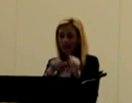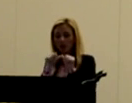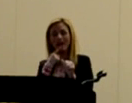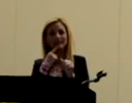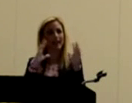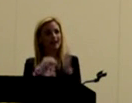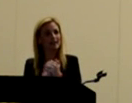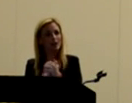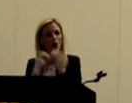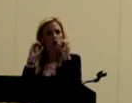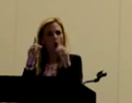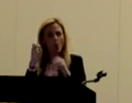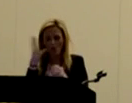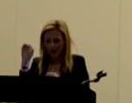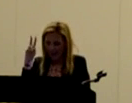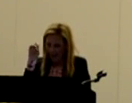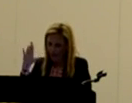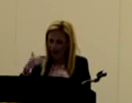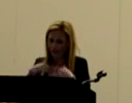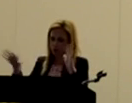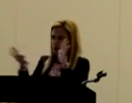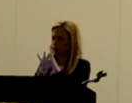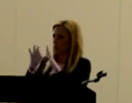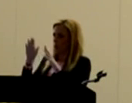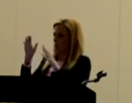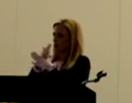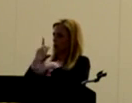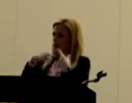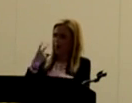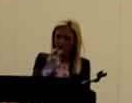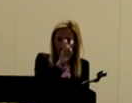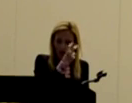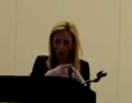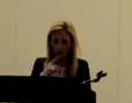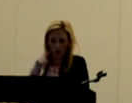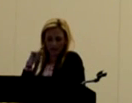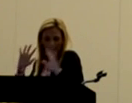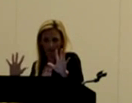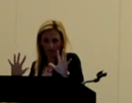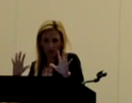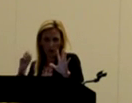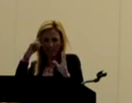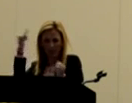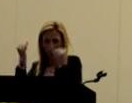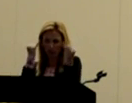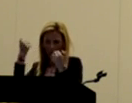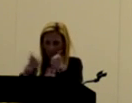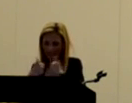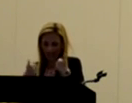America. And I continue by saying that no one will ever have to choose between going blind or going deaf. So this imaginary